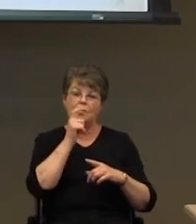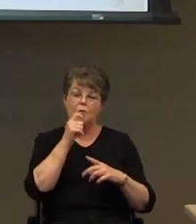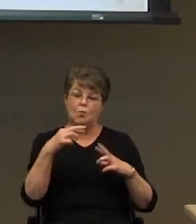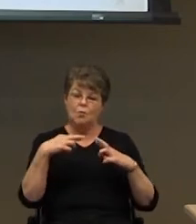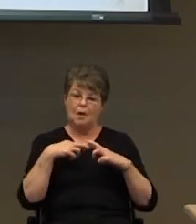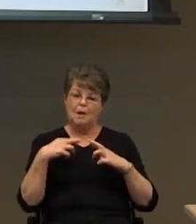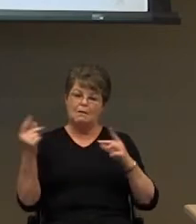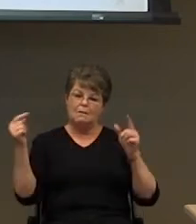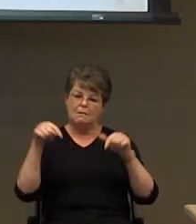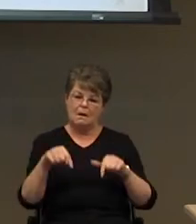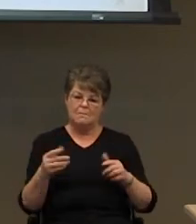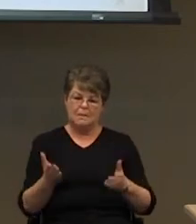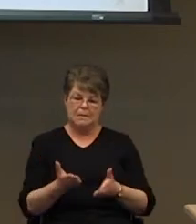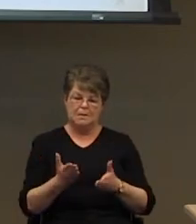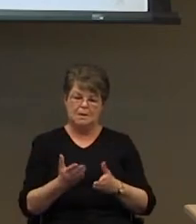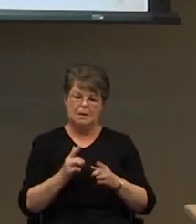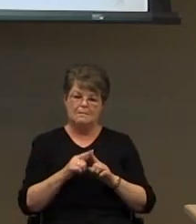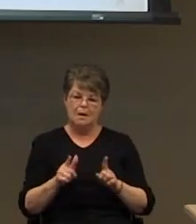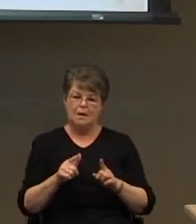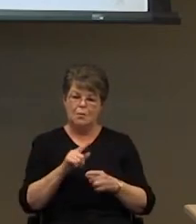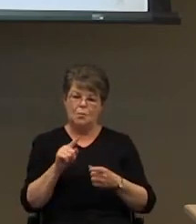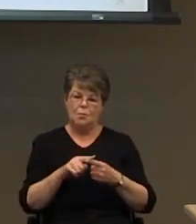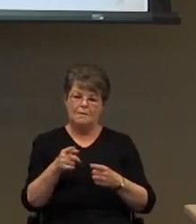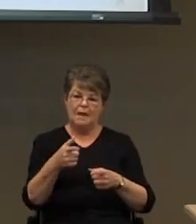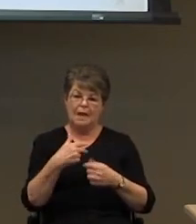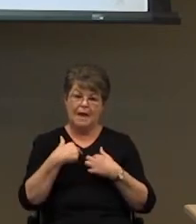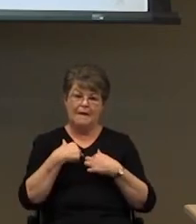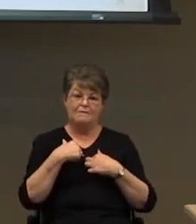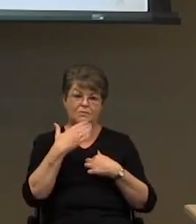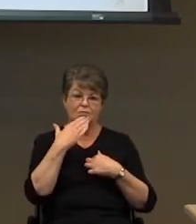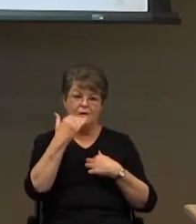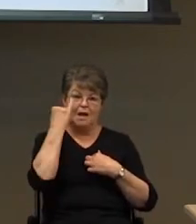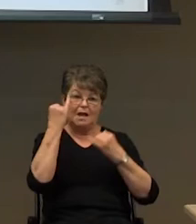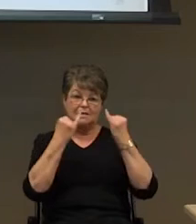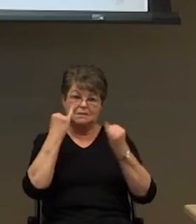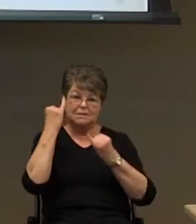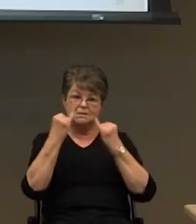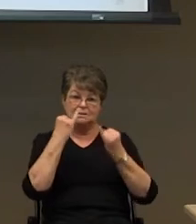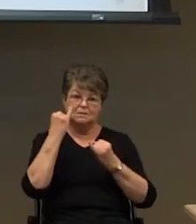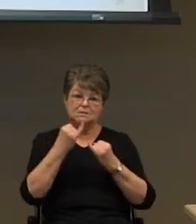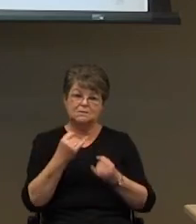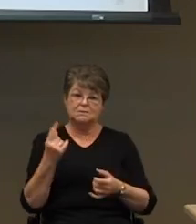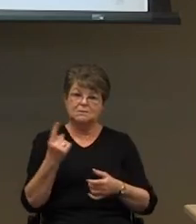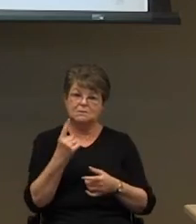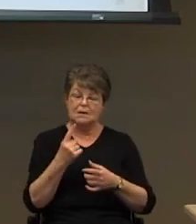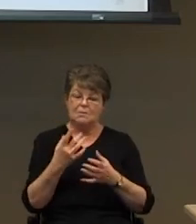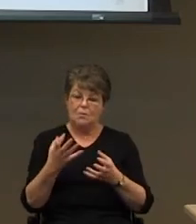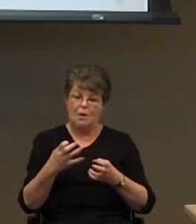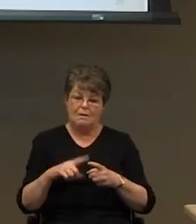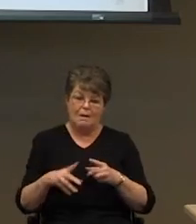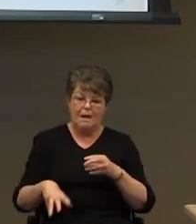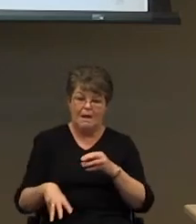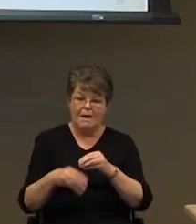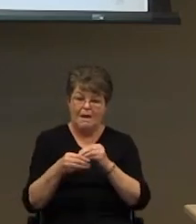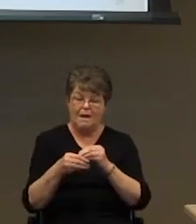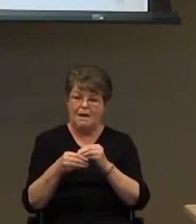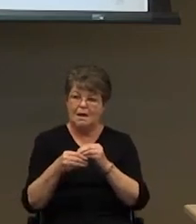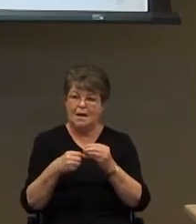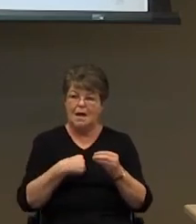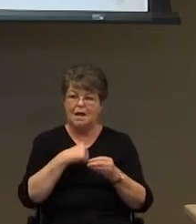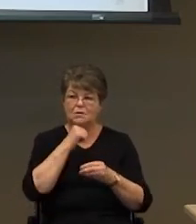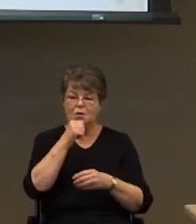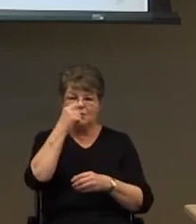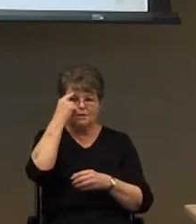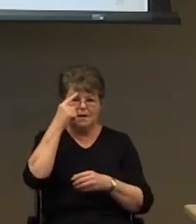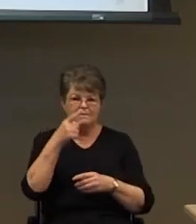here. And yet, when they have ideas, when they have something to add, I don't think